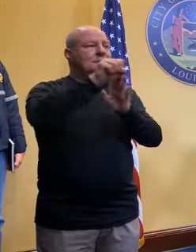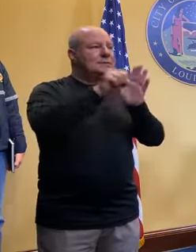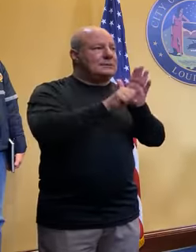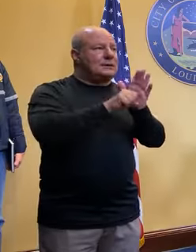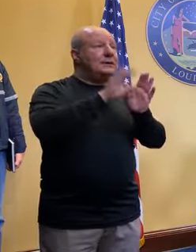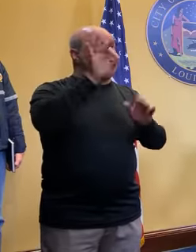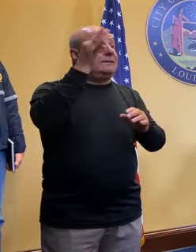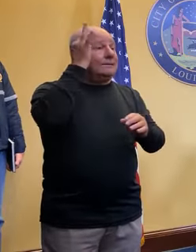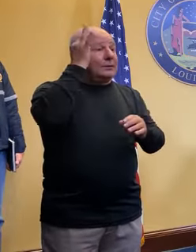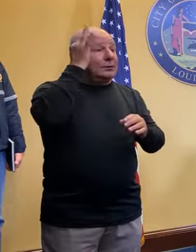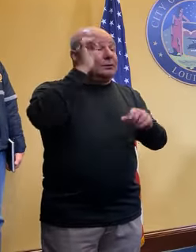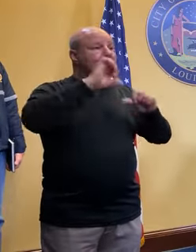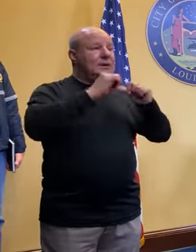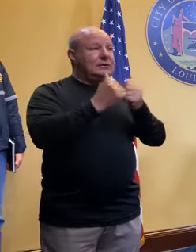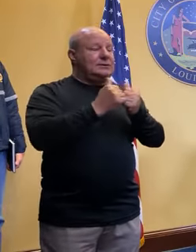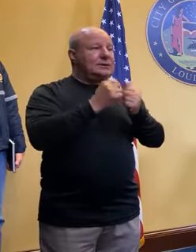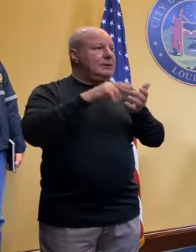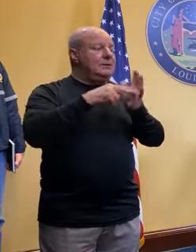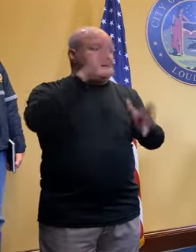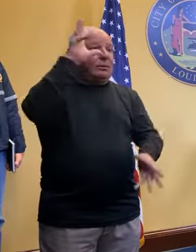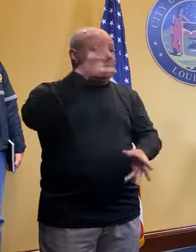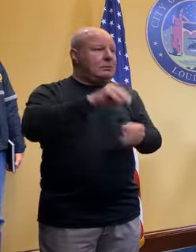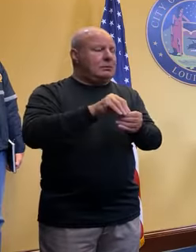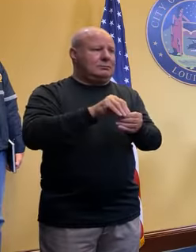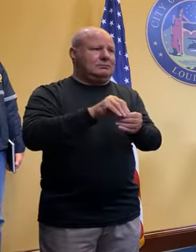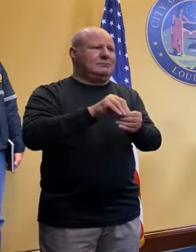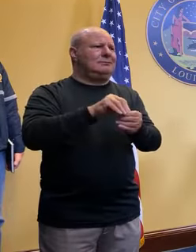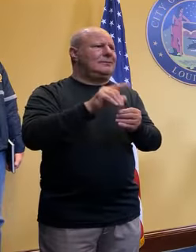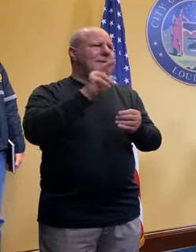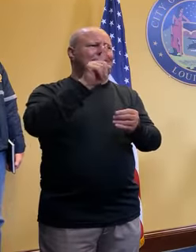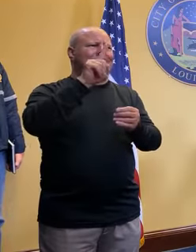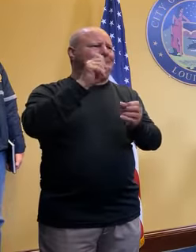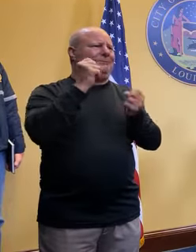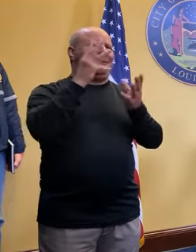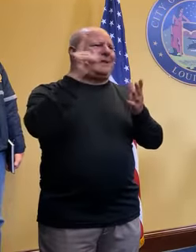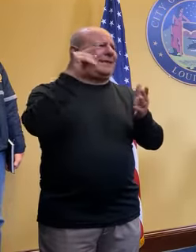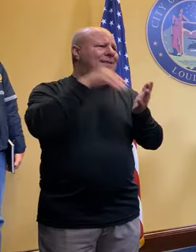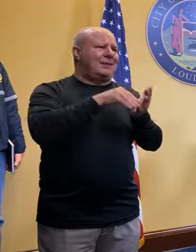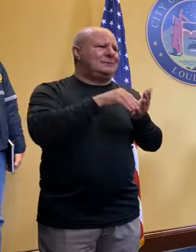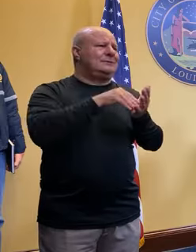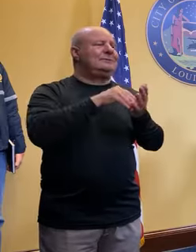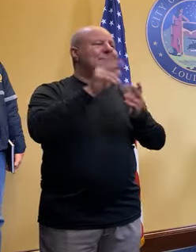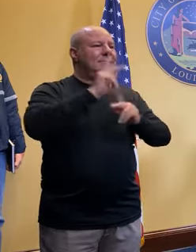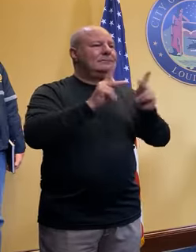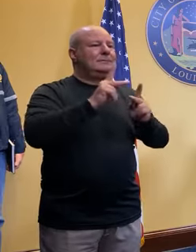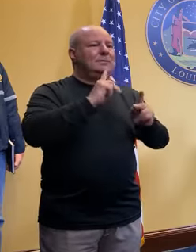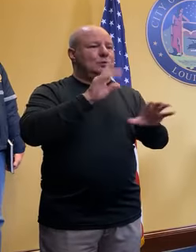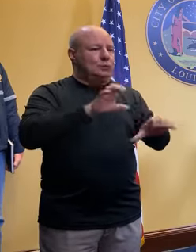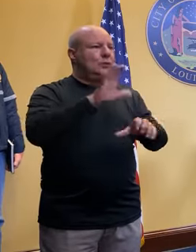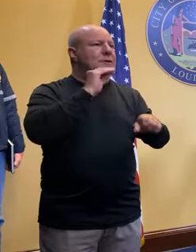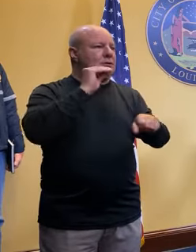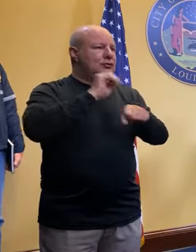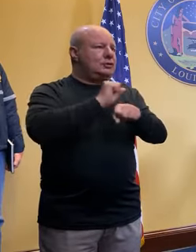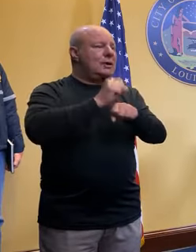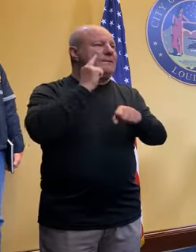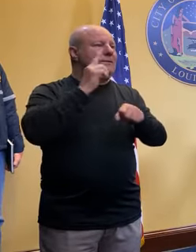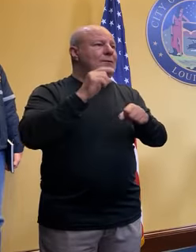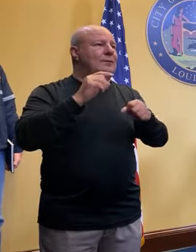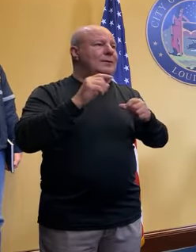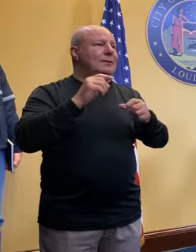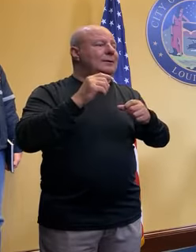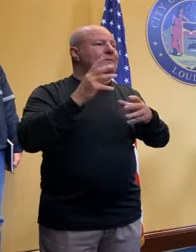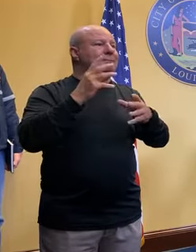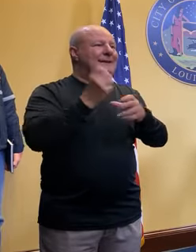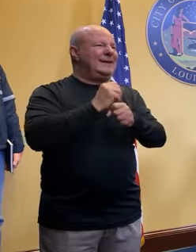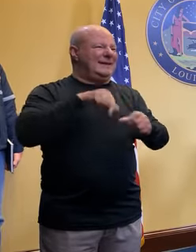federal agencies, and you've got thousands of people doing the job of bringing this city back online. This is a